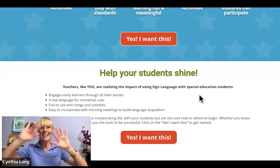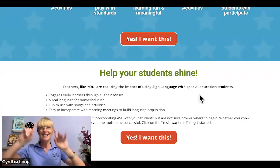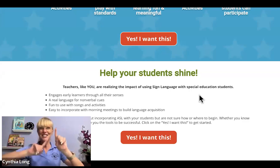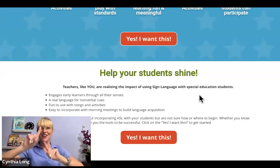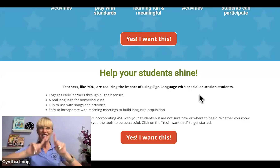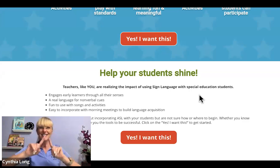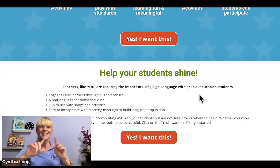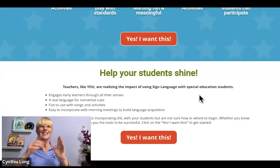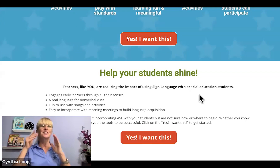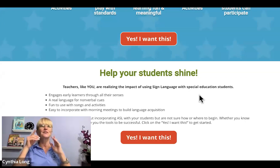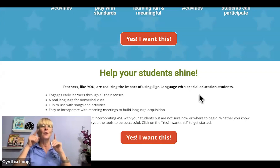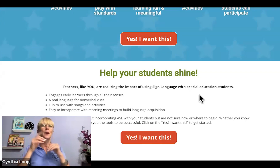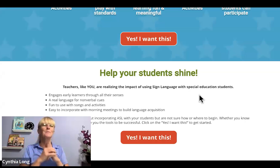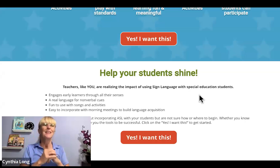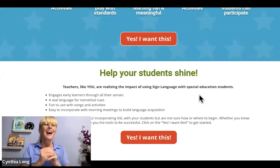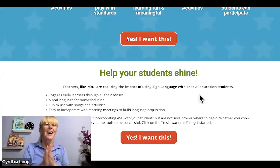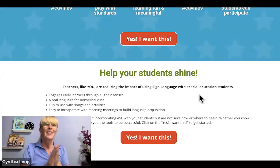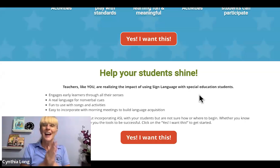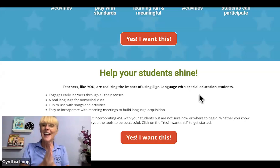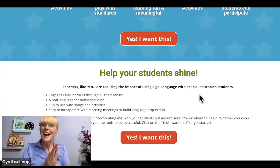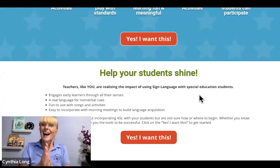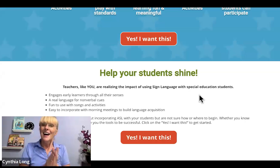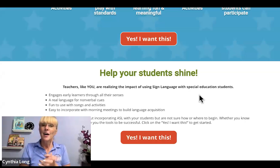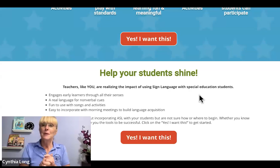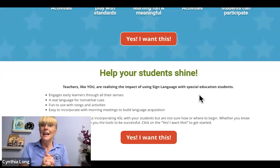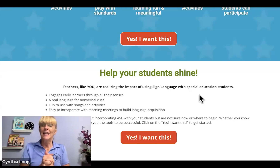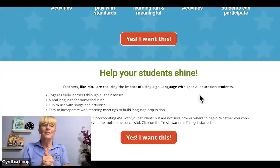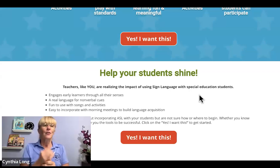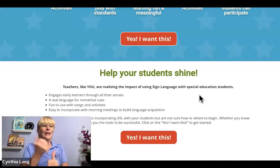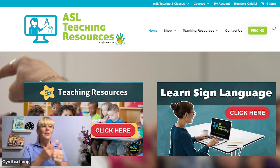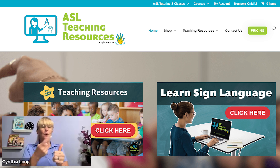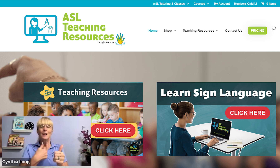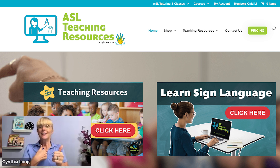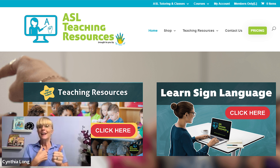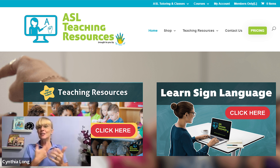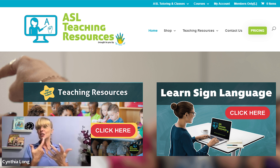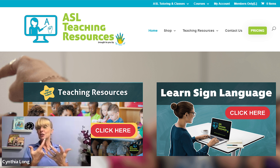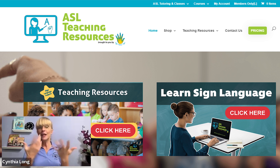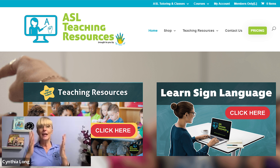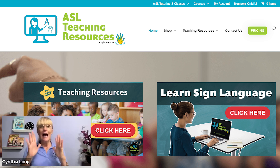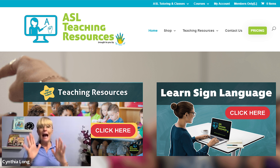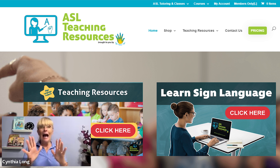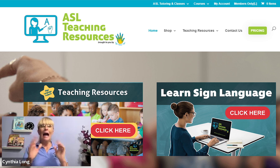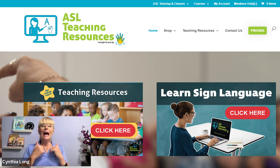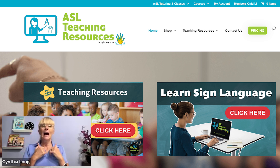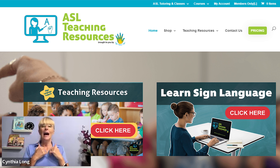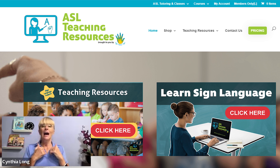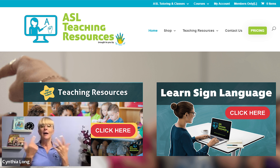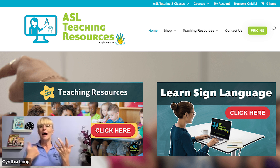Shining Stars is for. Okay. And for anyone that is just say, I